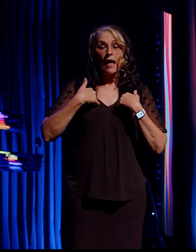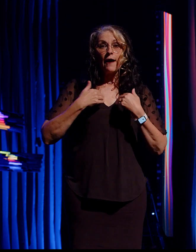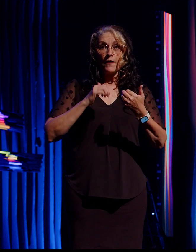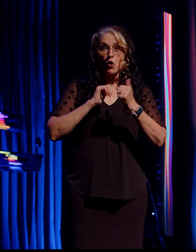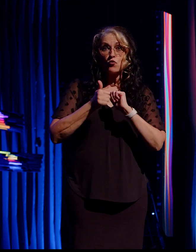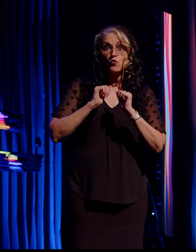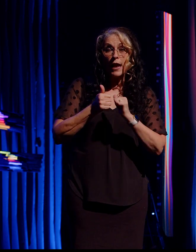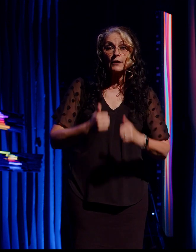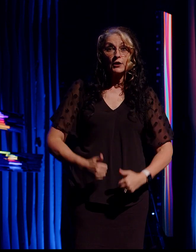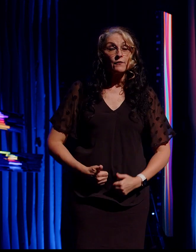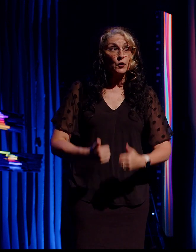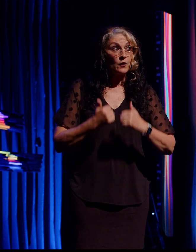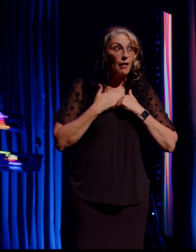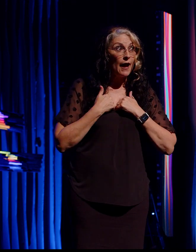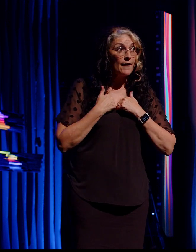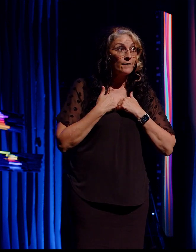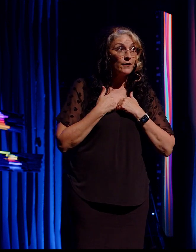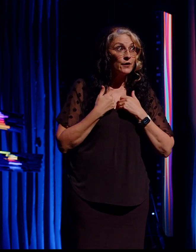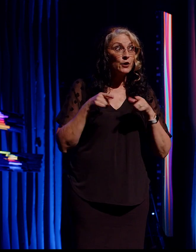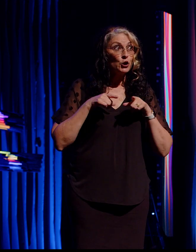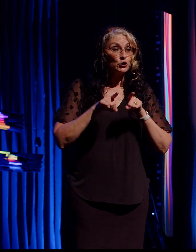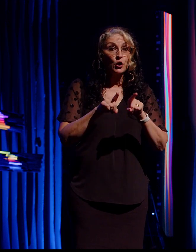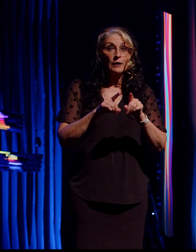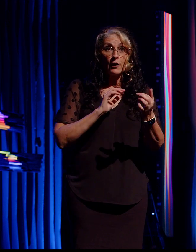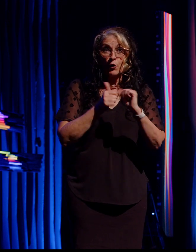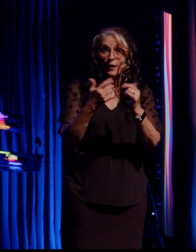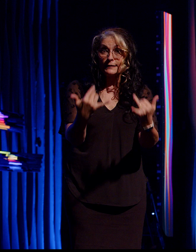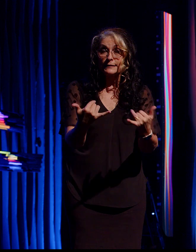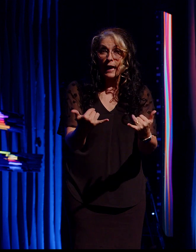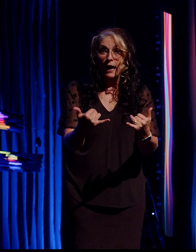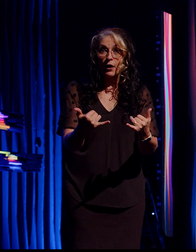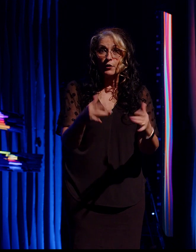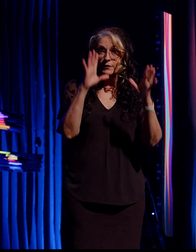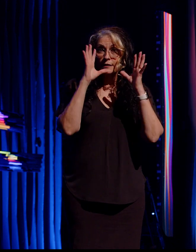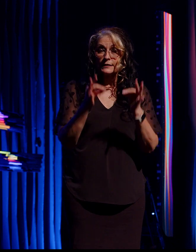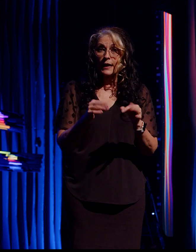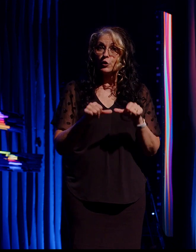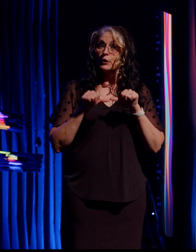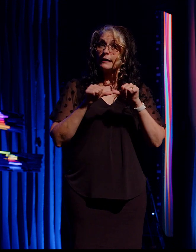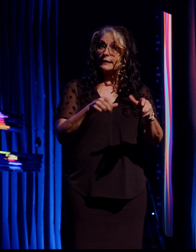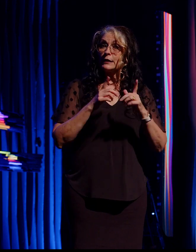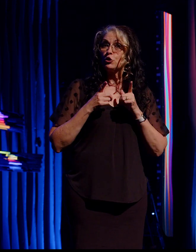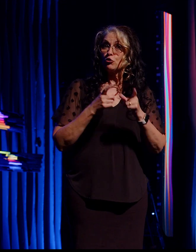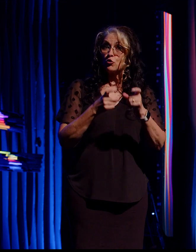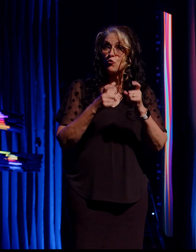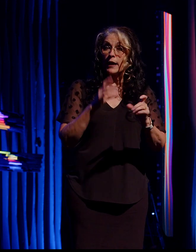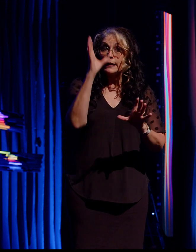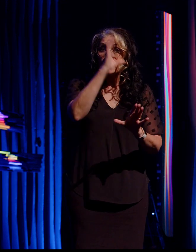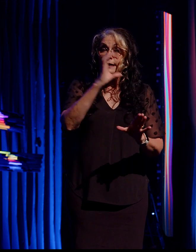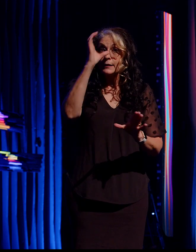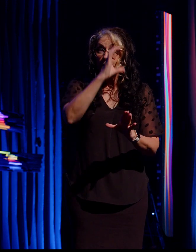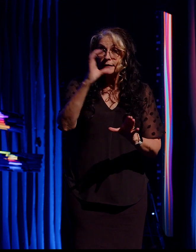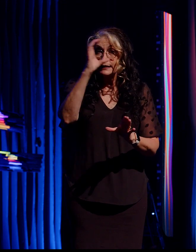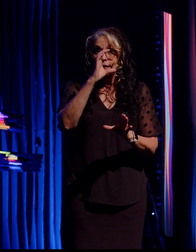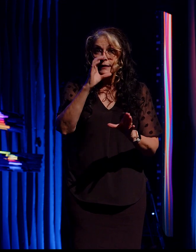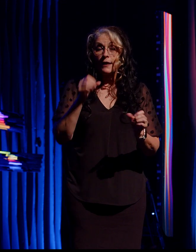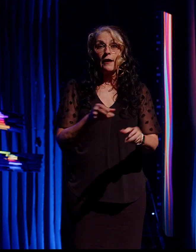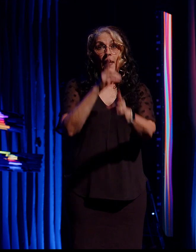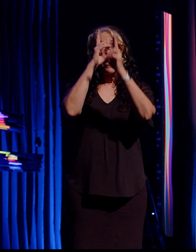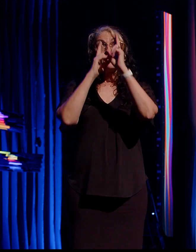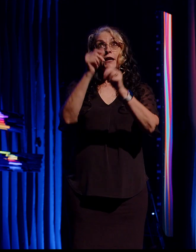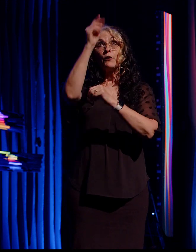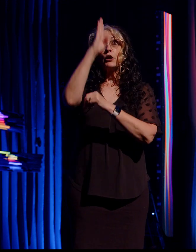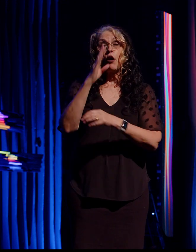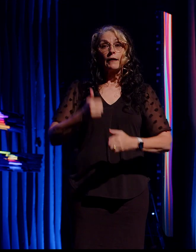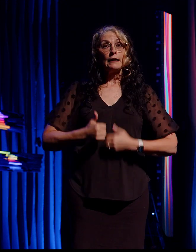If you're alive, you're on that race. And you have to decide whether or not you'll keep running, keep seeking, keep fearing God